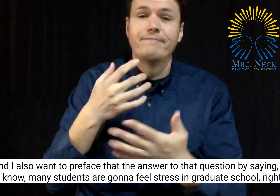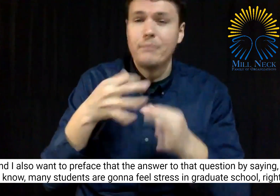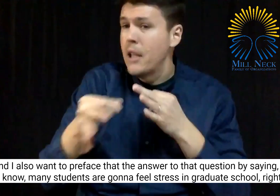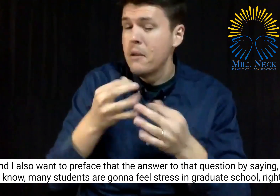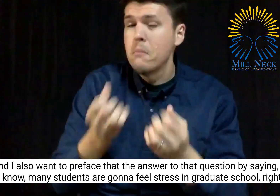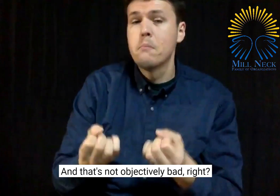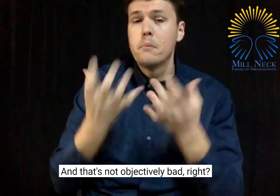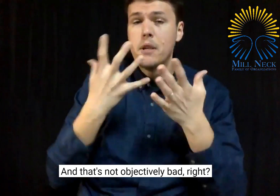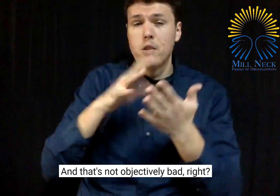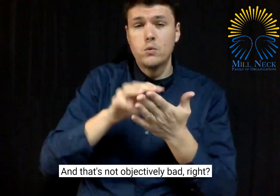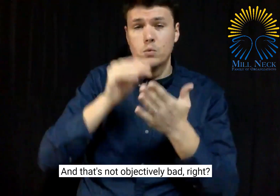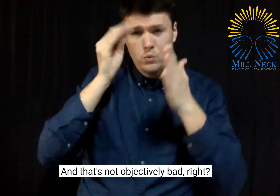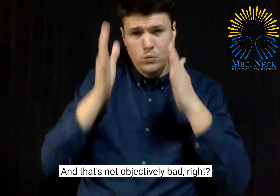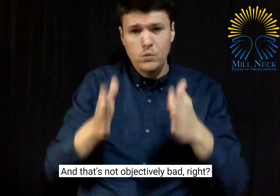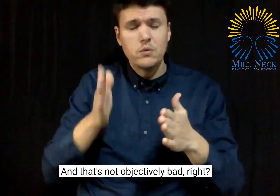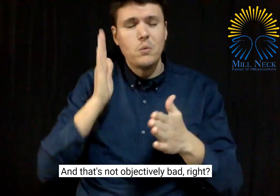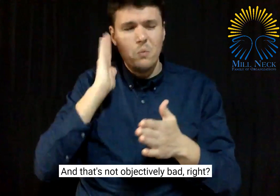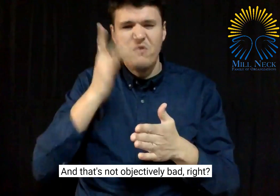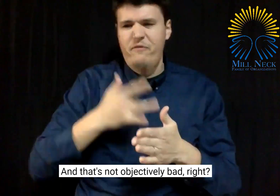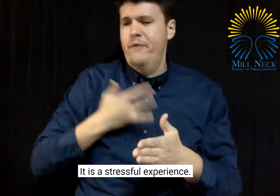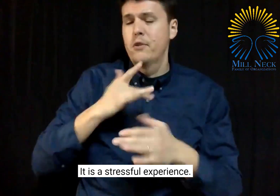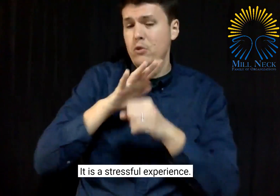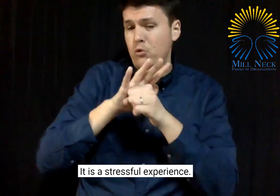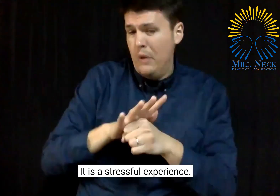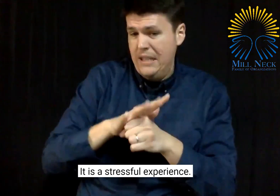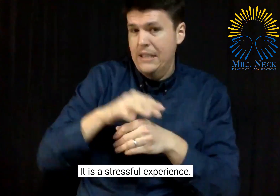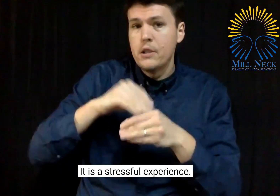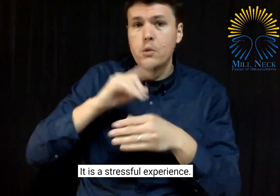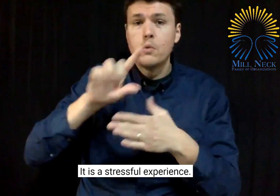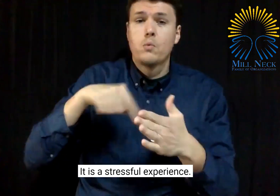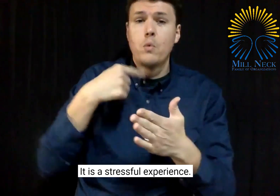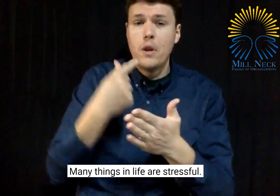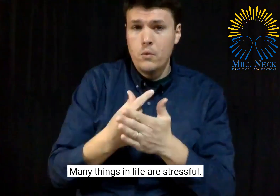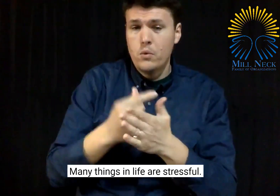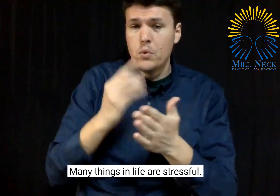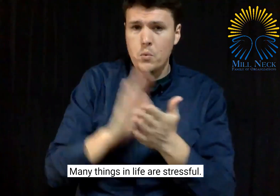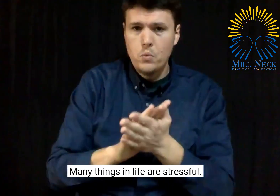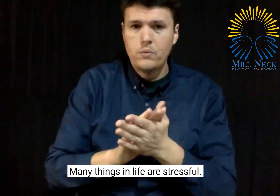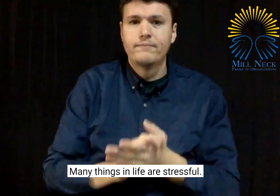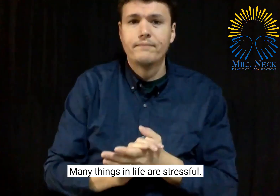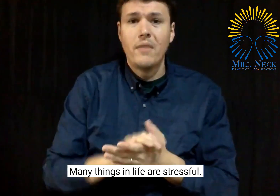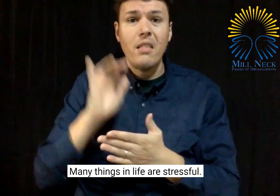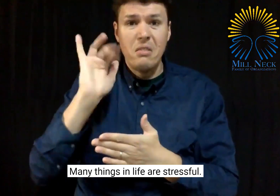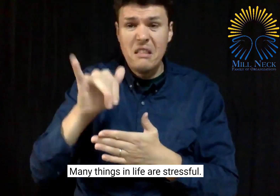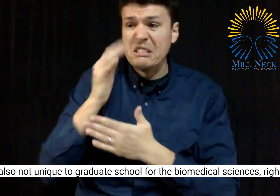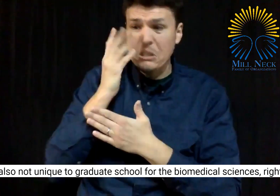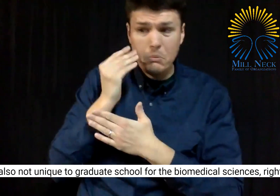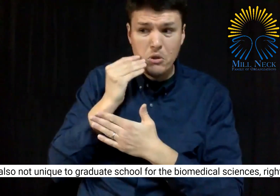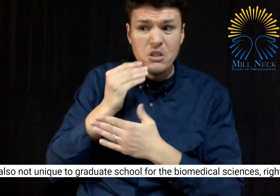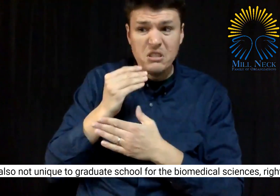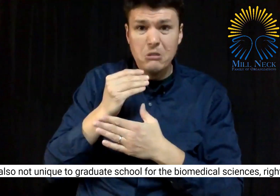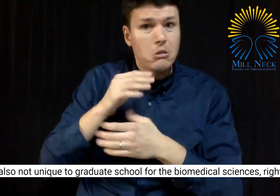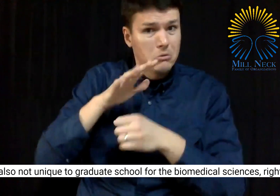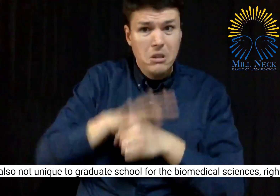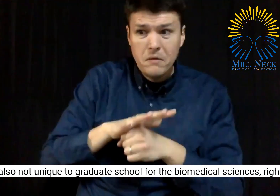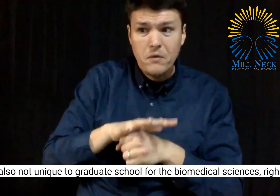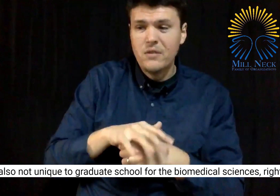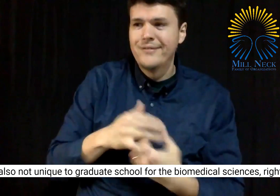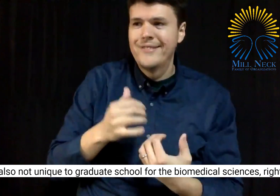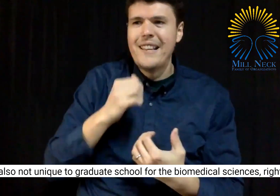school, right? And that's not objectively bad, right? It is a stressful experience. Many things in life are stressful. It's also not unique to graduate school